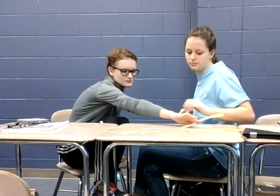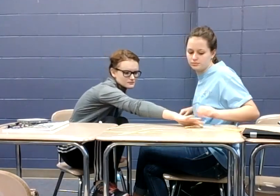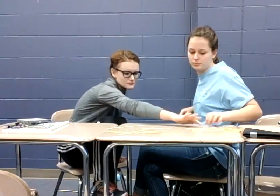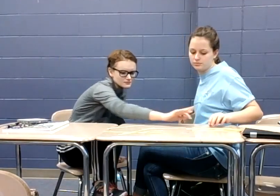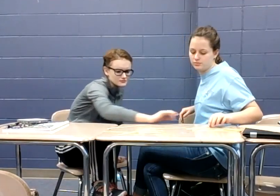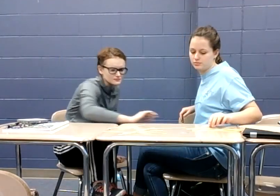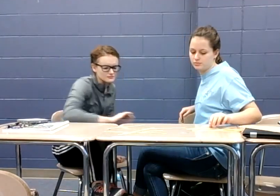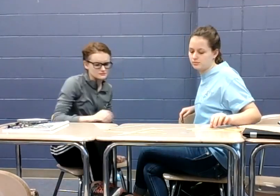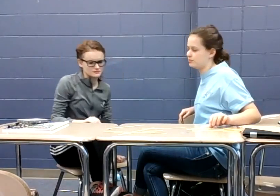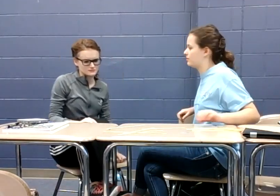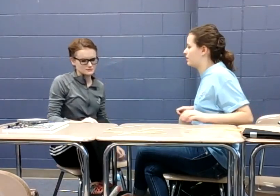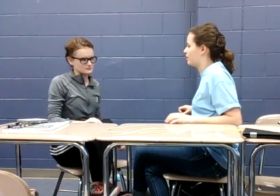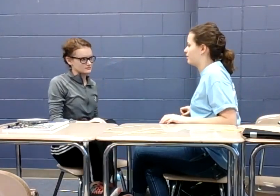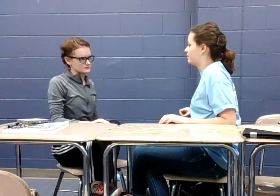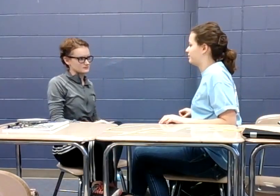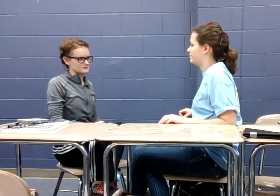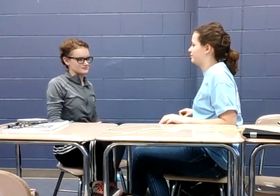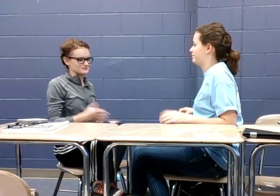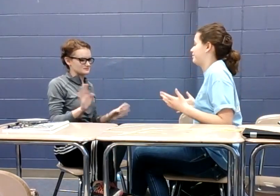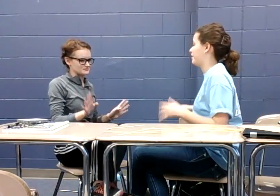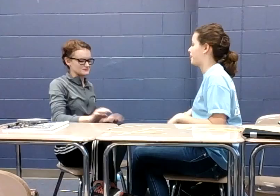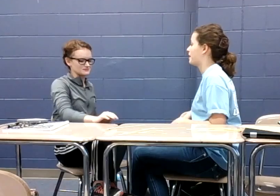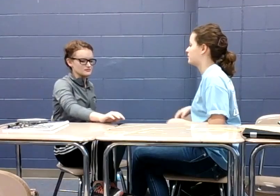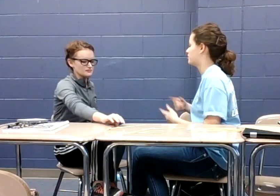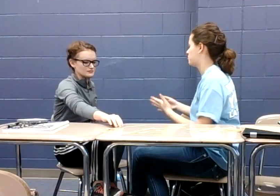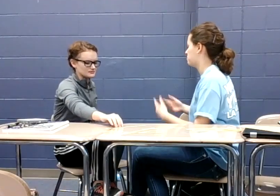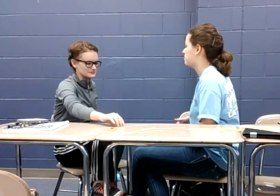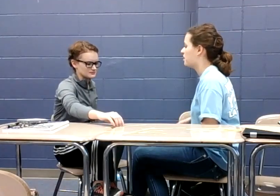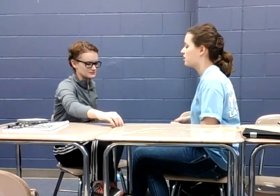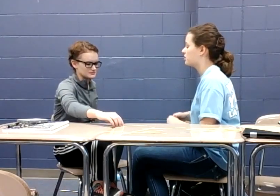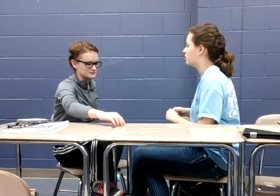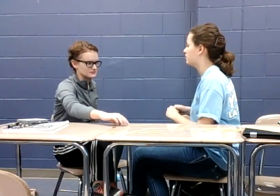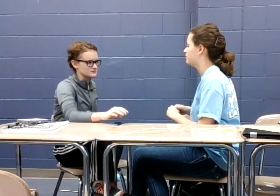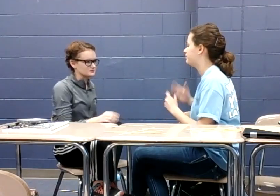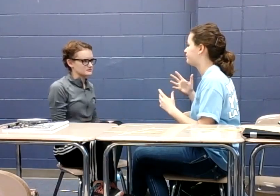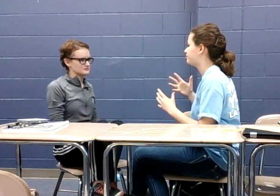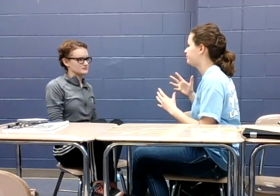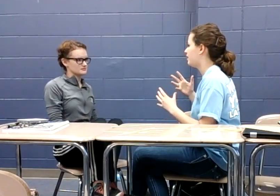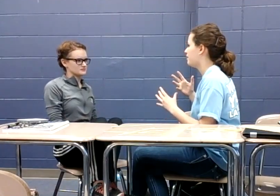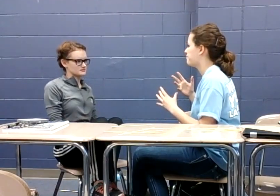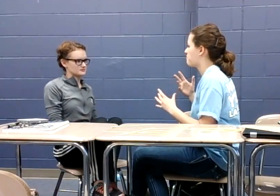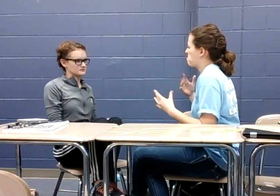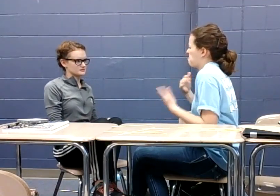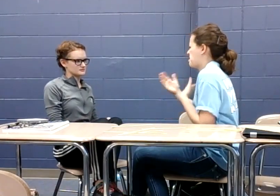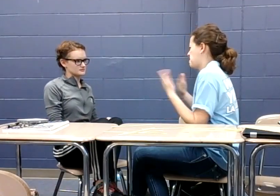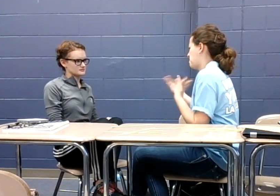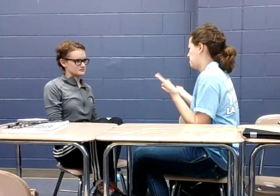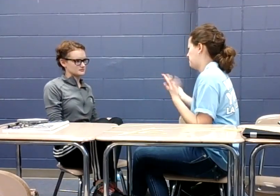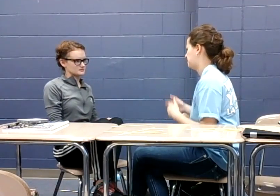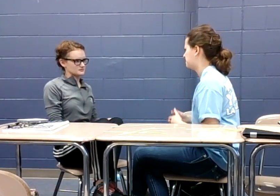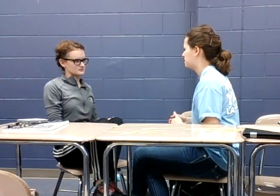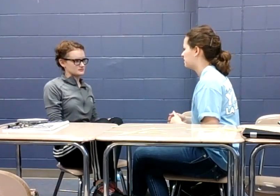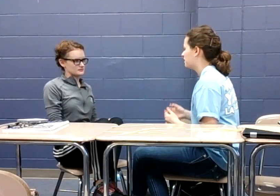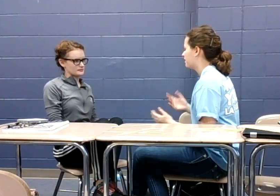Allegiance. I pledge allegiance to the flag of the United States of America and to the republic for which it